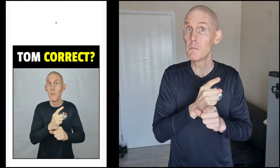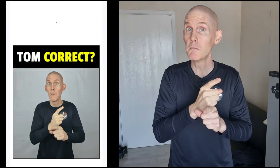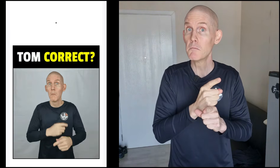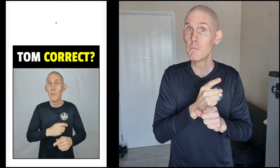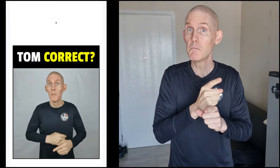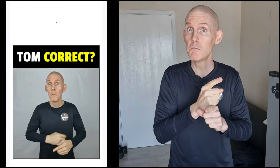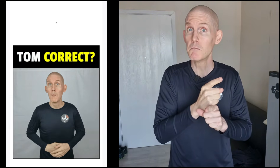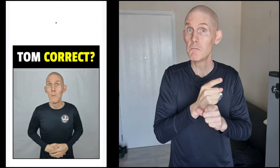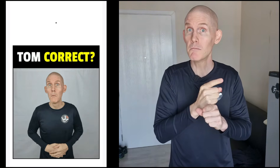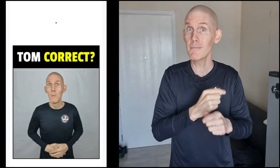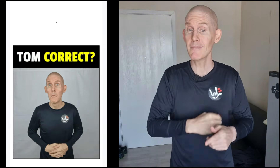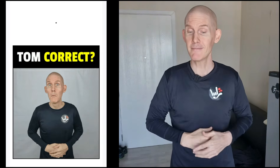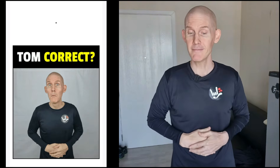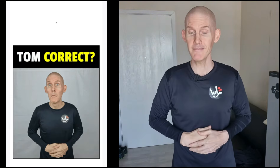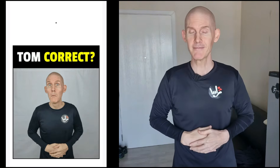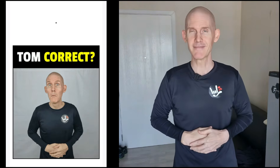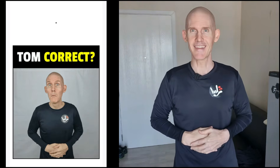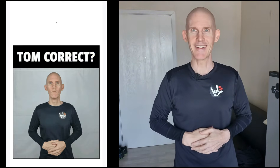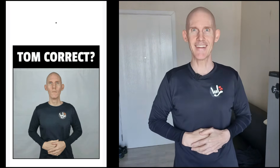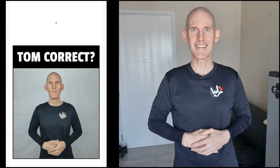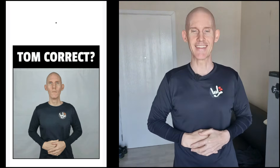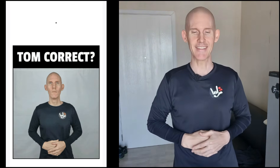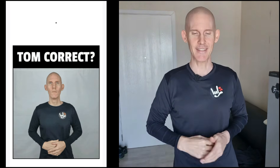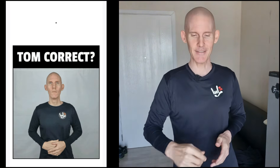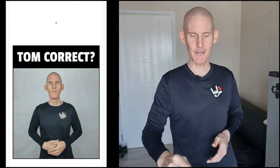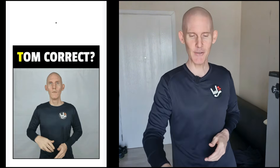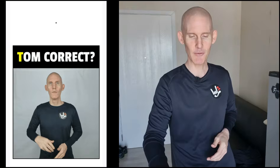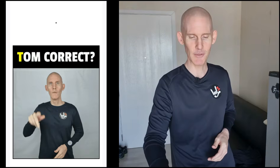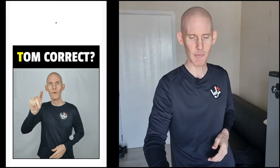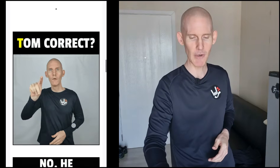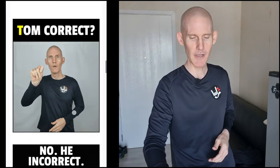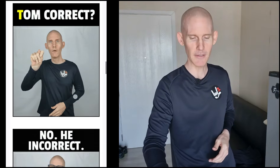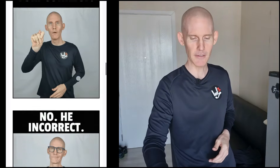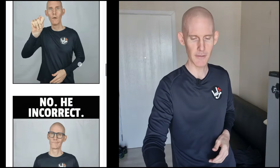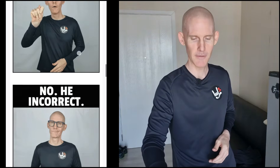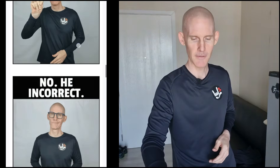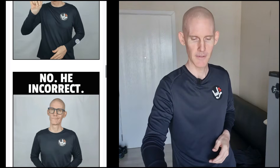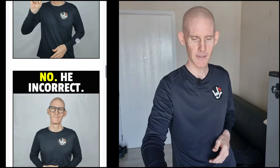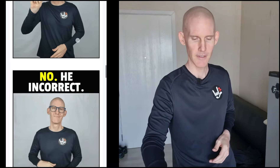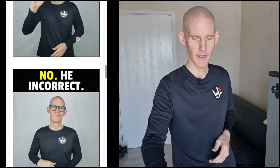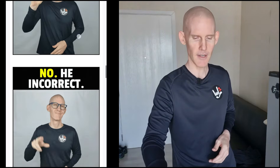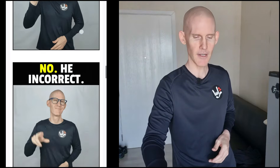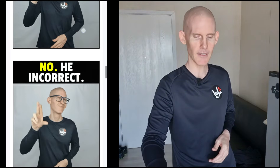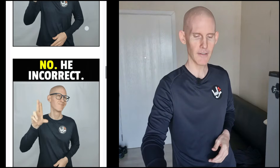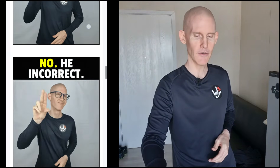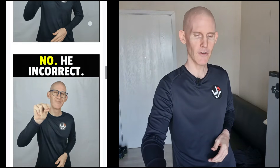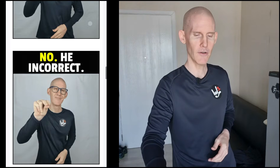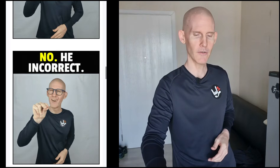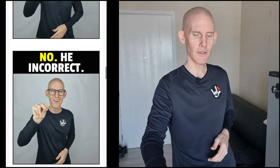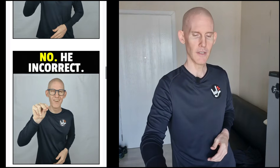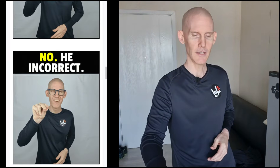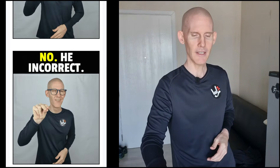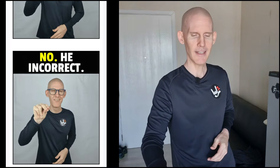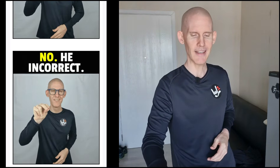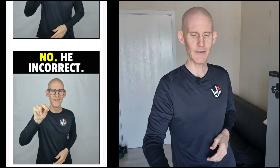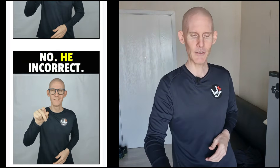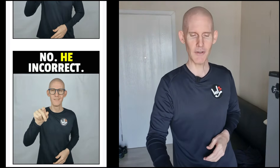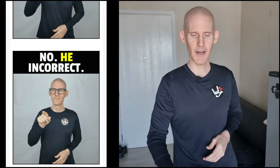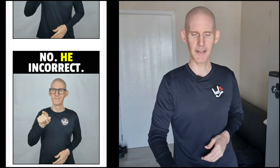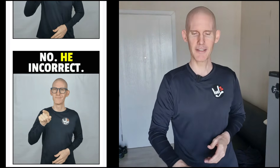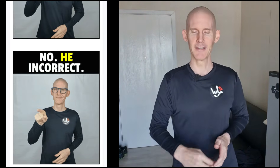correct? All right, let's get to the response. Ah, no,